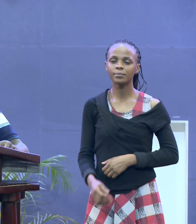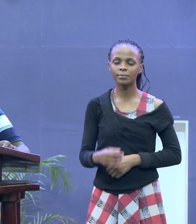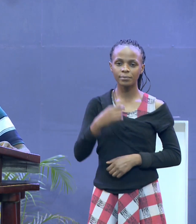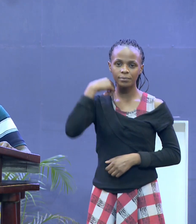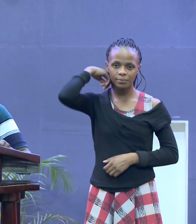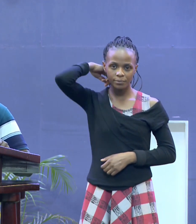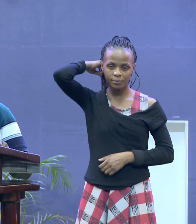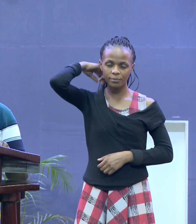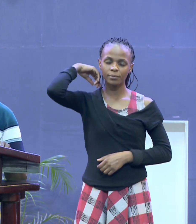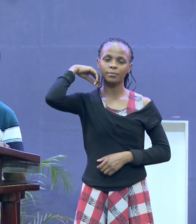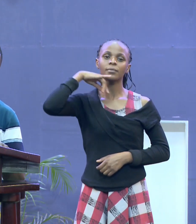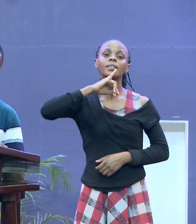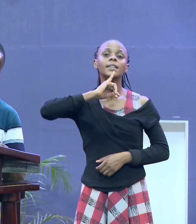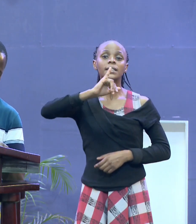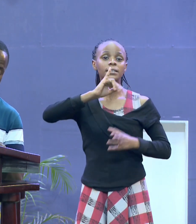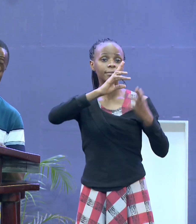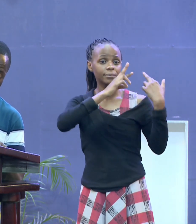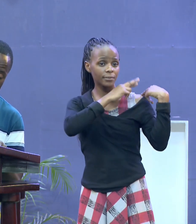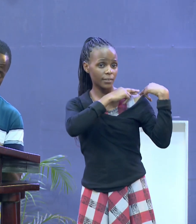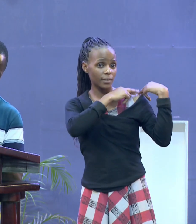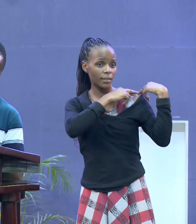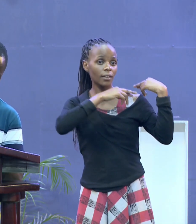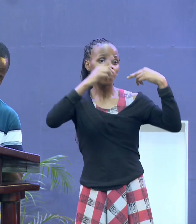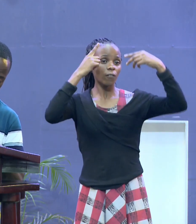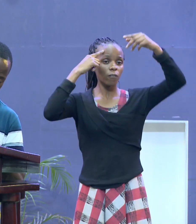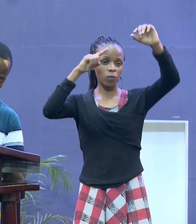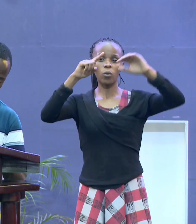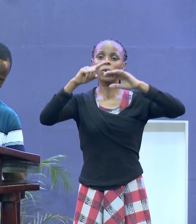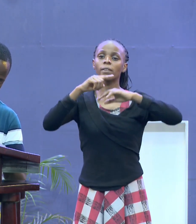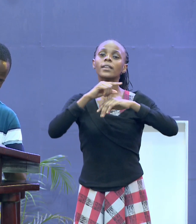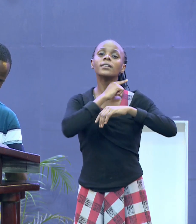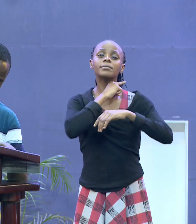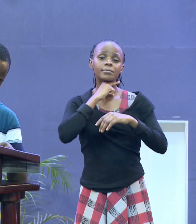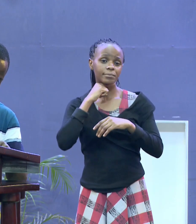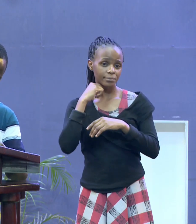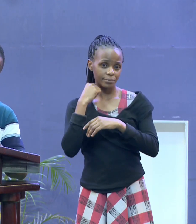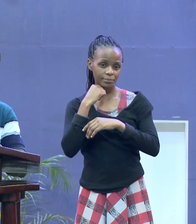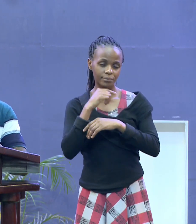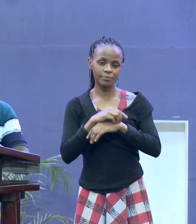It is a responsibility of the priests, buvunaanyizibwa bwa bakabona, to pray